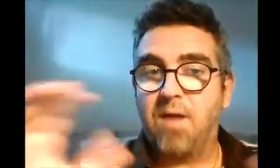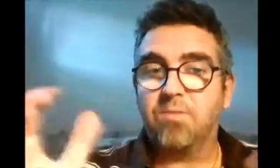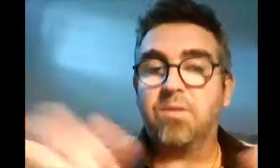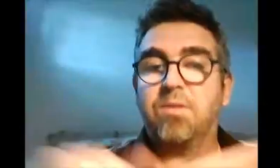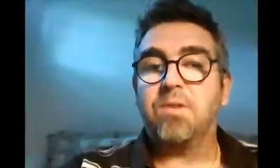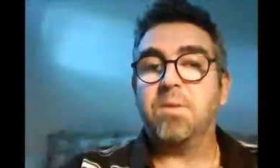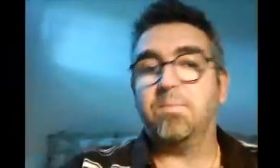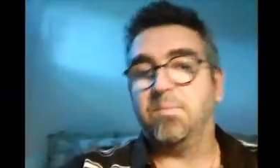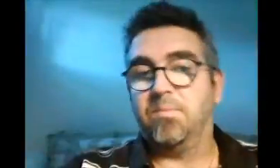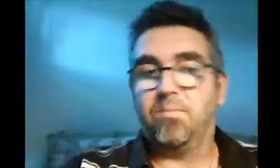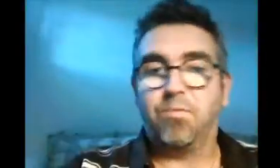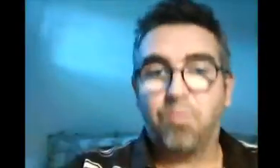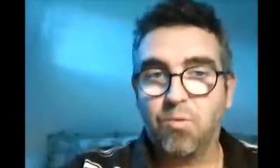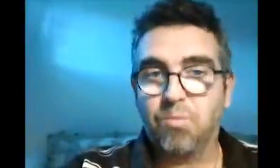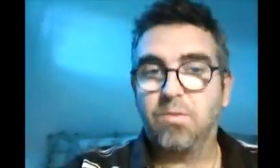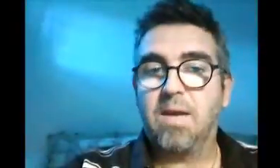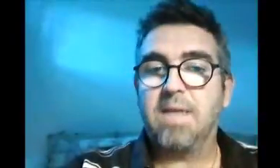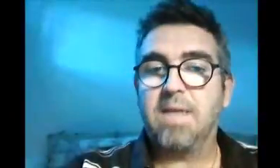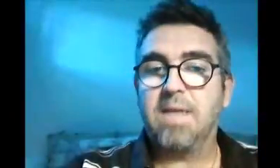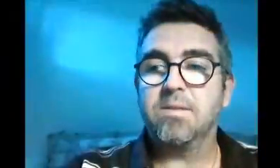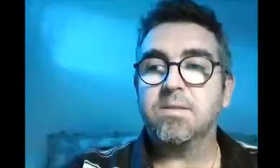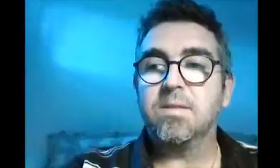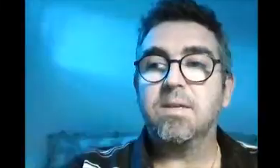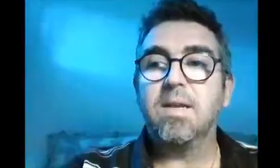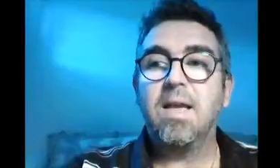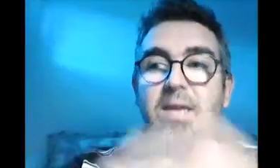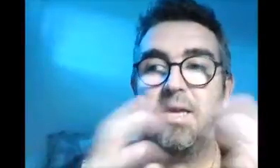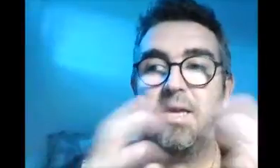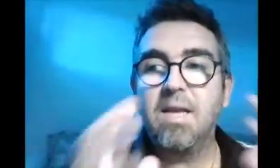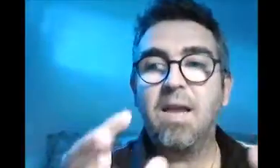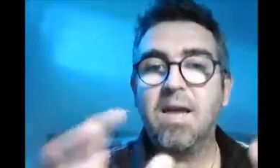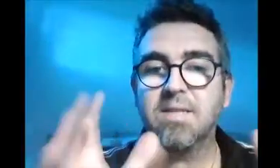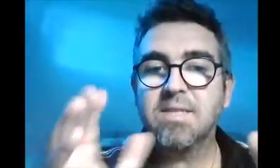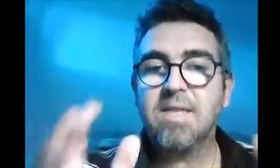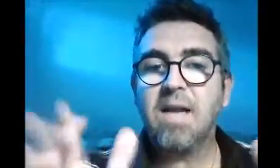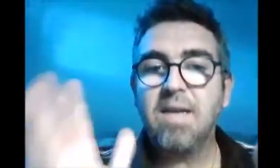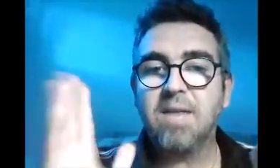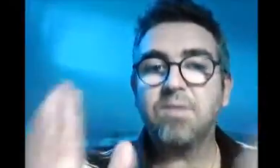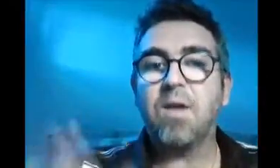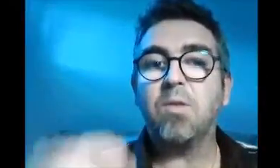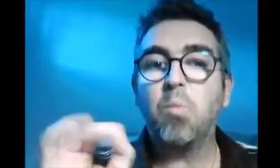around 3-4 light years, lies exactly at around